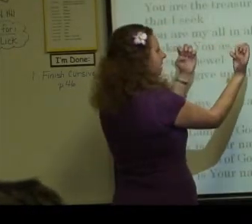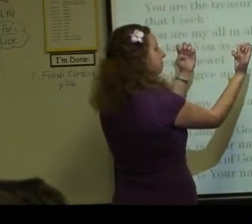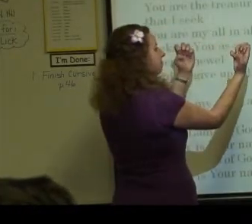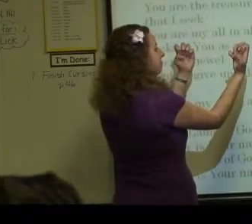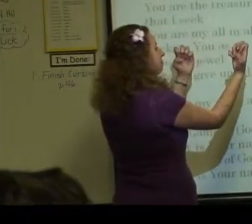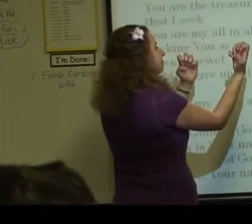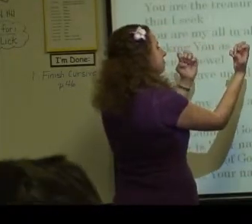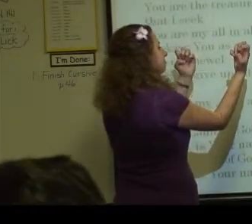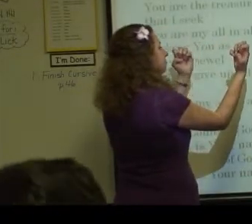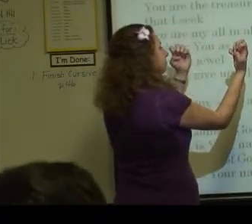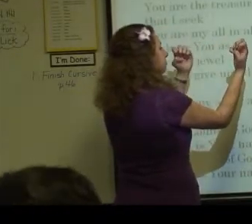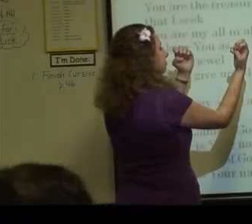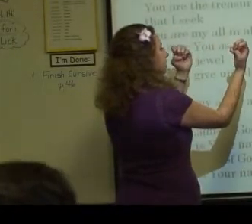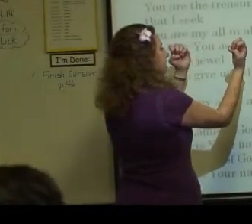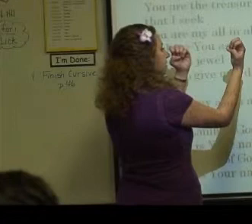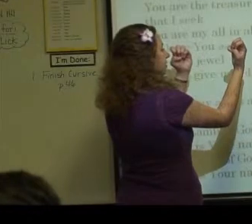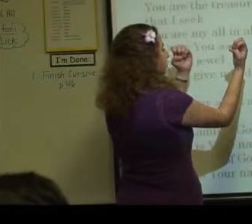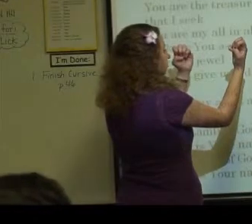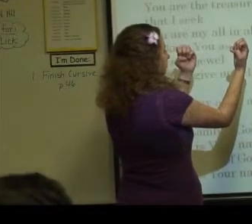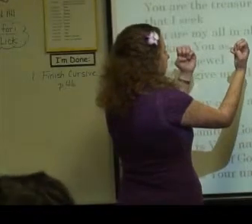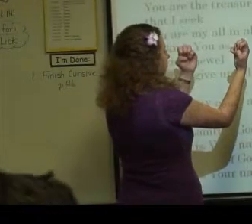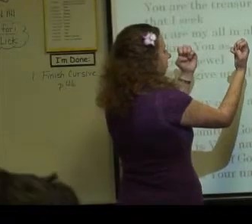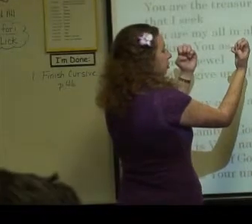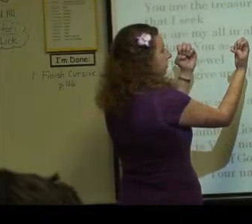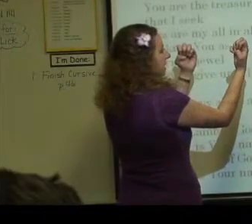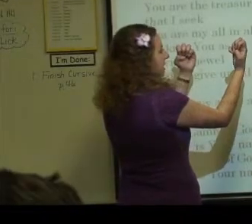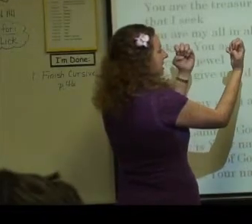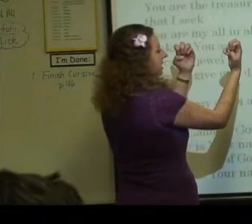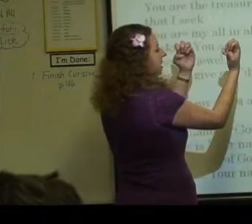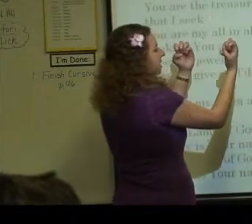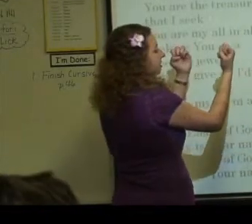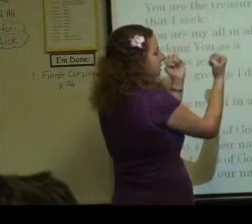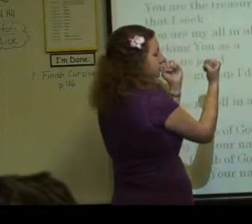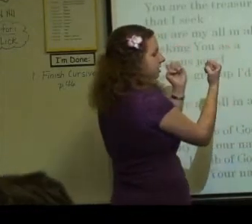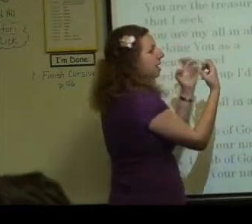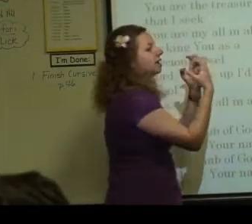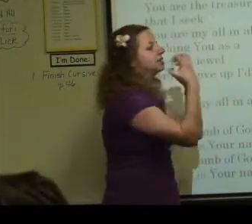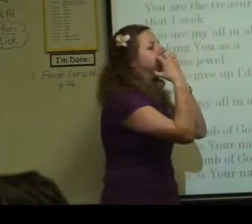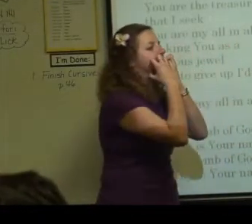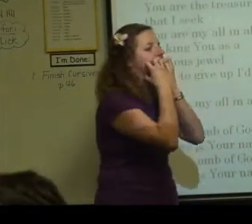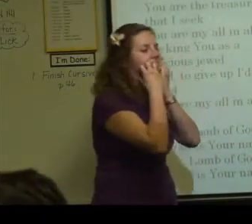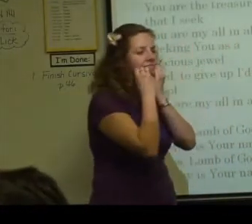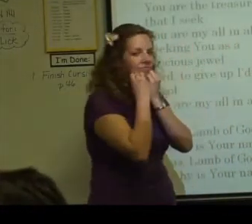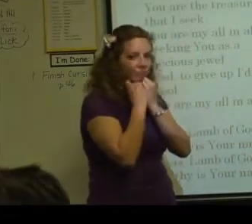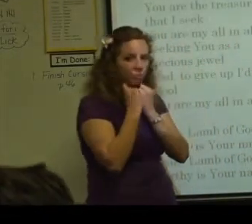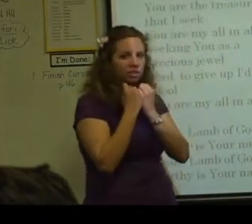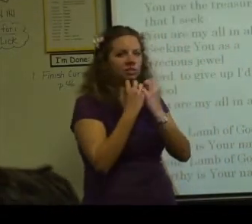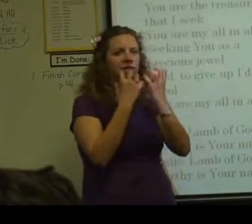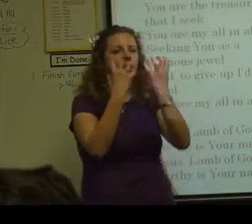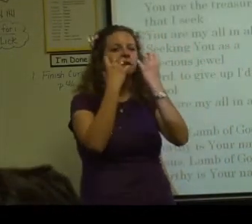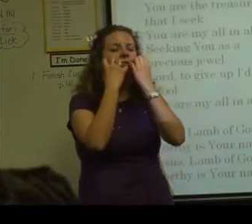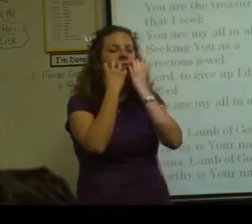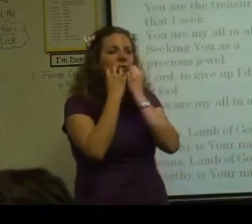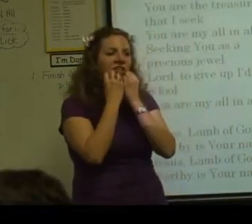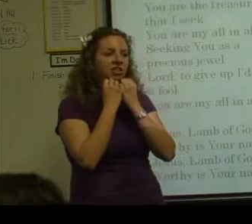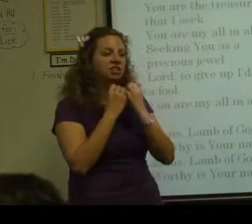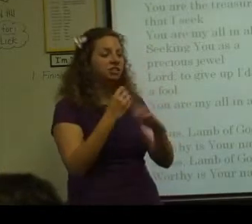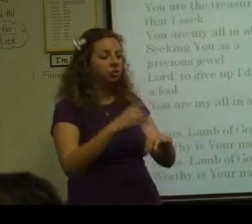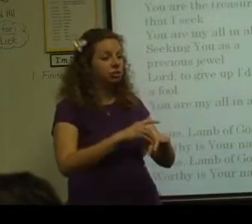really, kind of like forward E down to an S. Precious that way. Precious, and you could